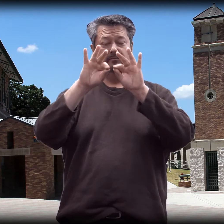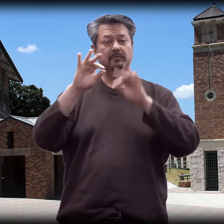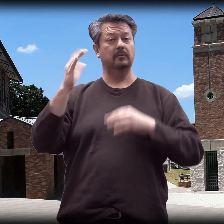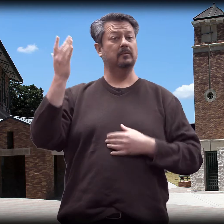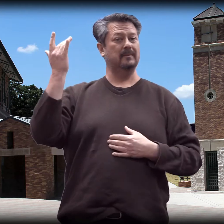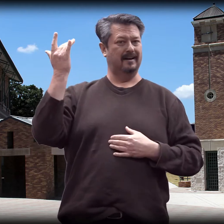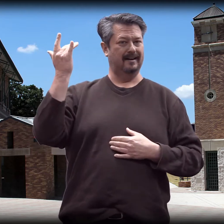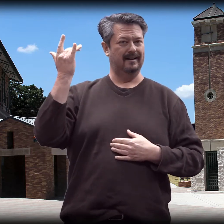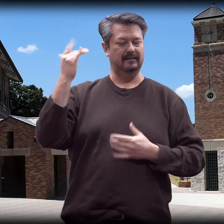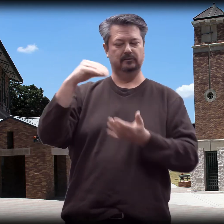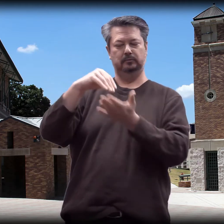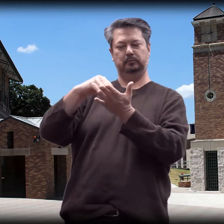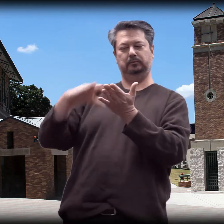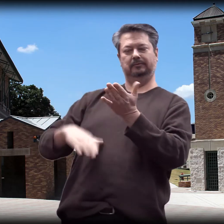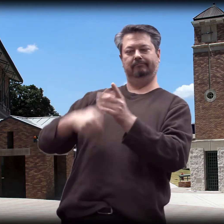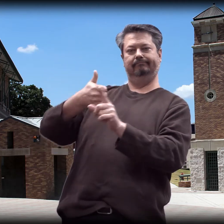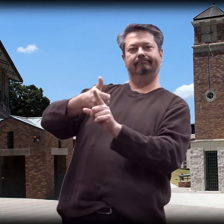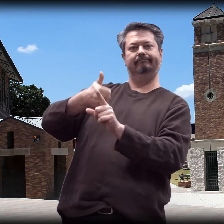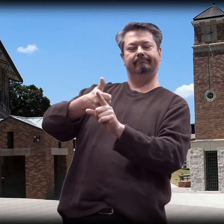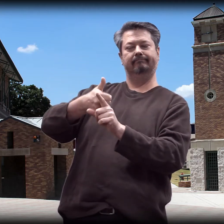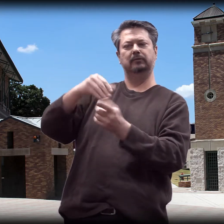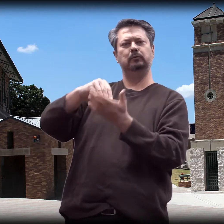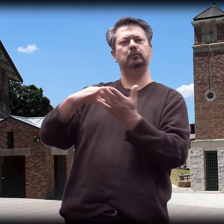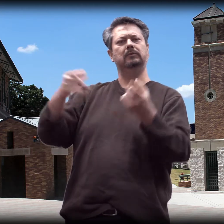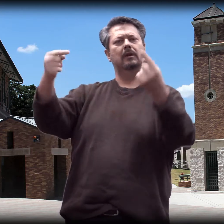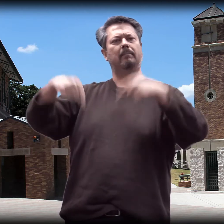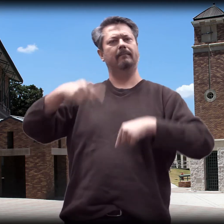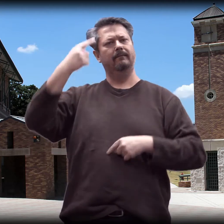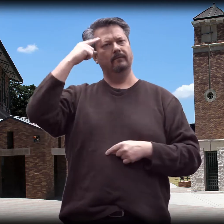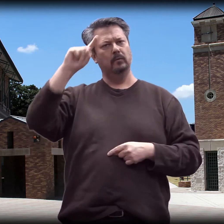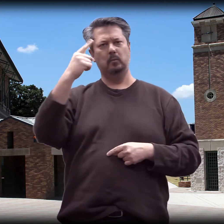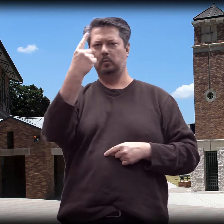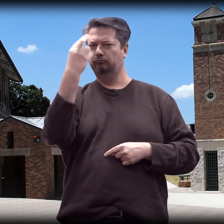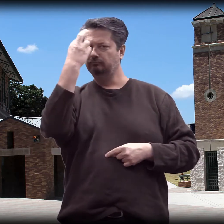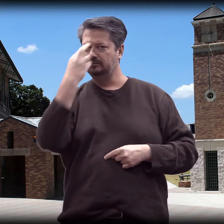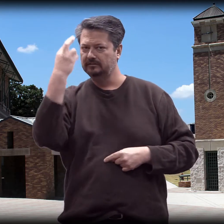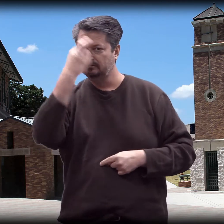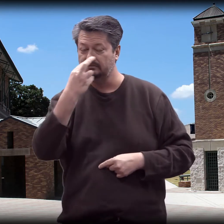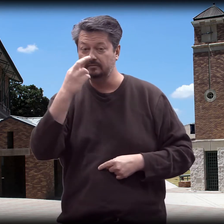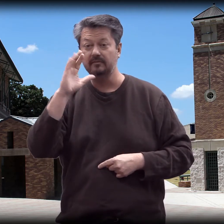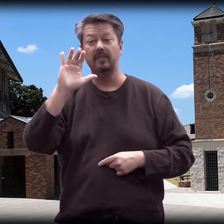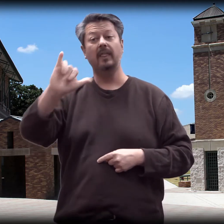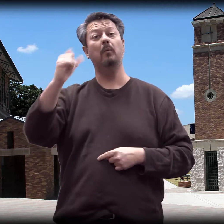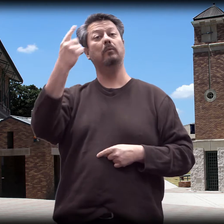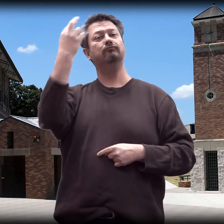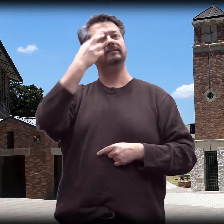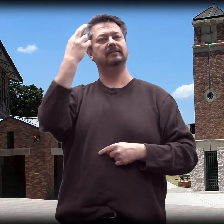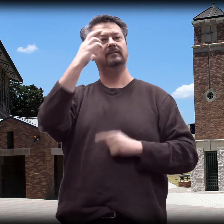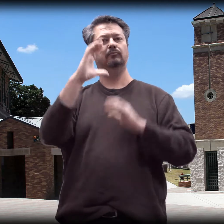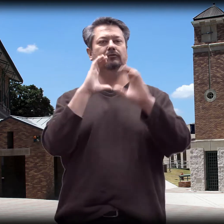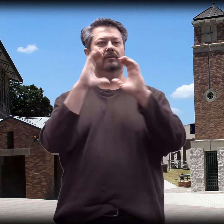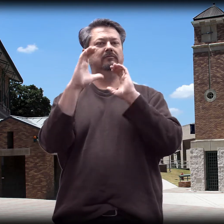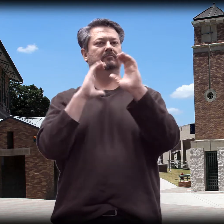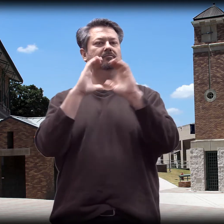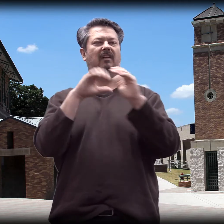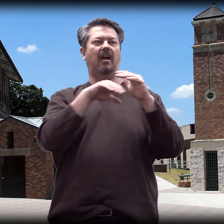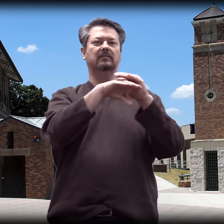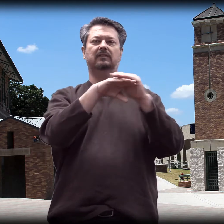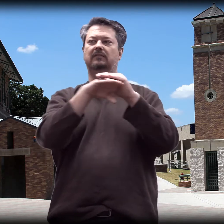TSD considers sign language very important because students come here for one sole reason, and that reason is access to